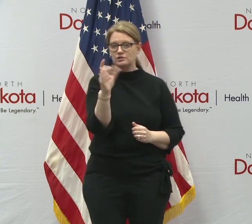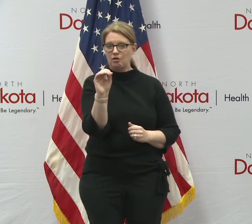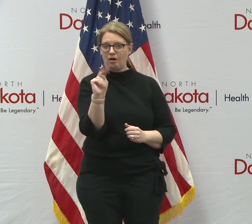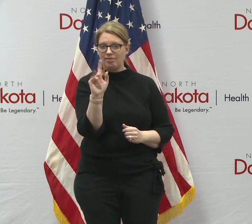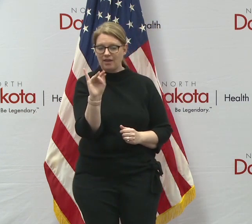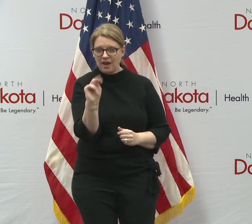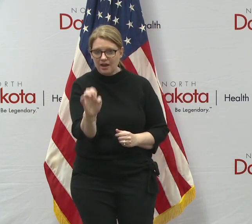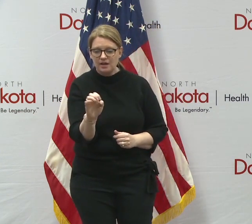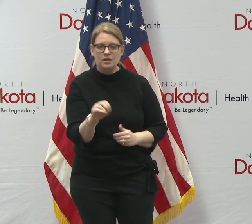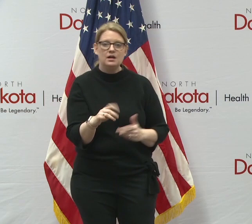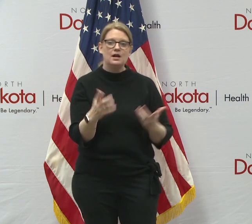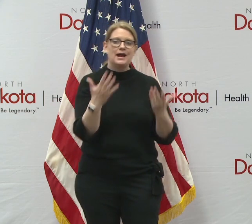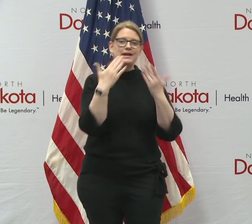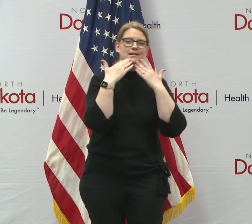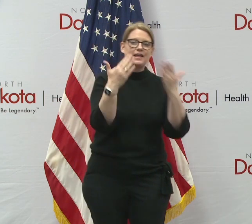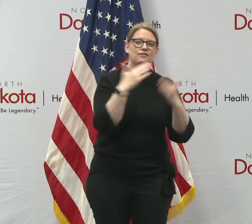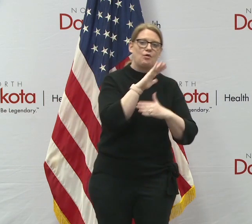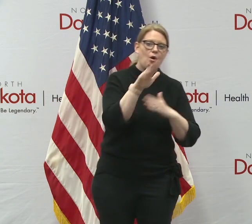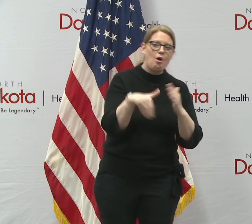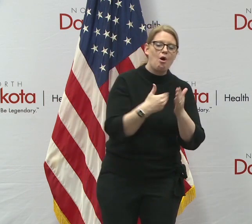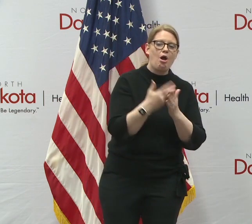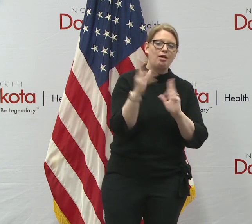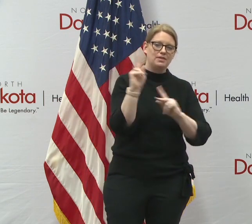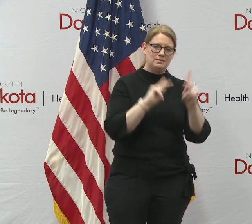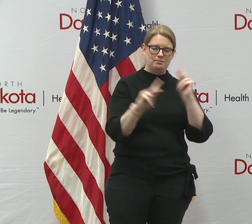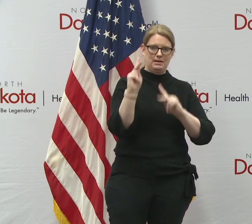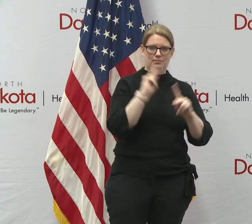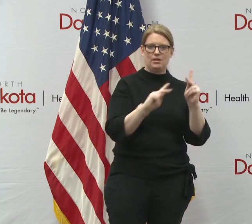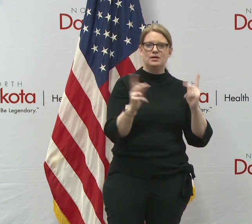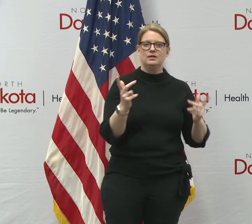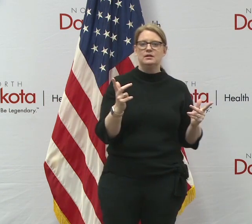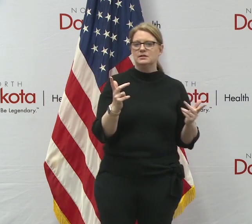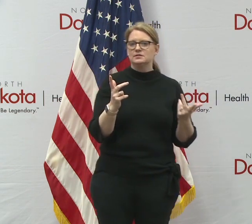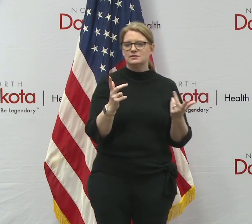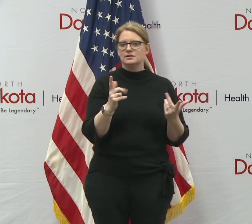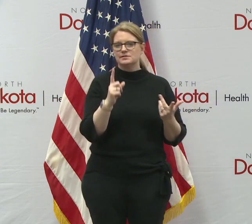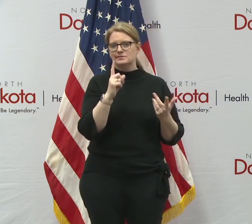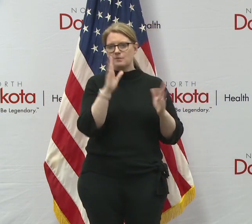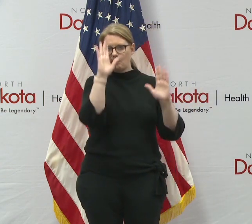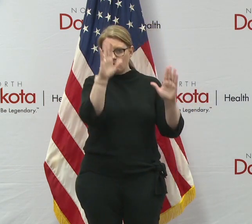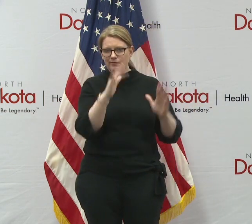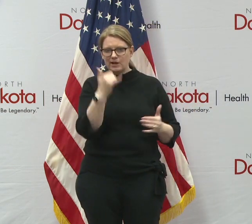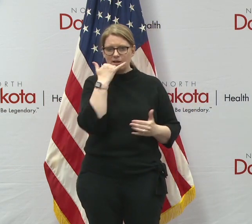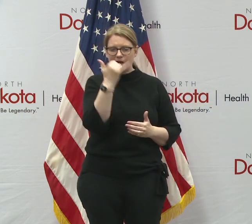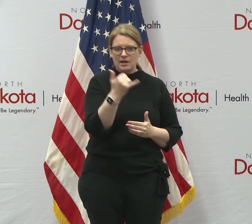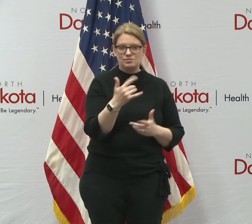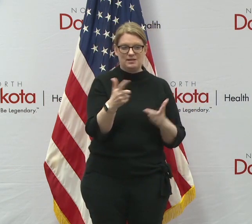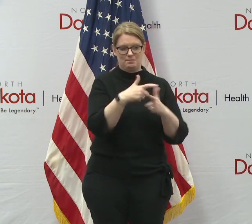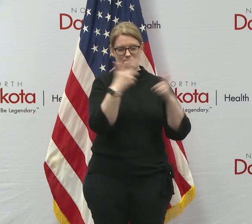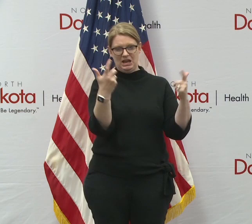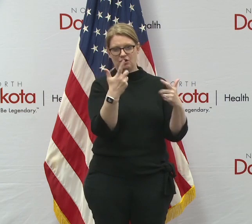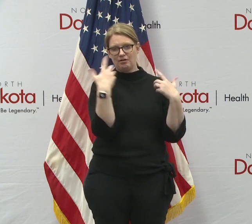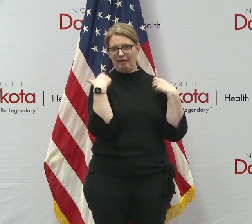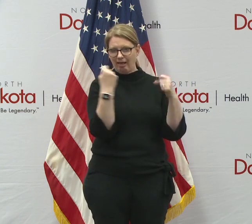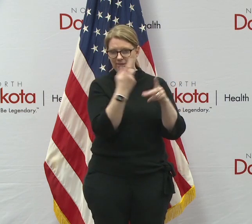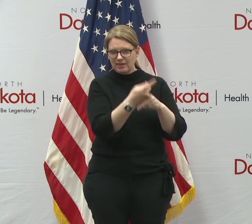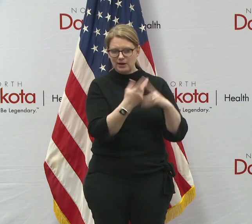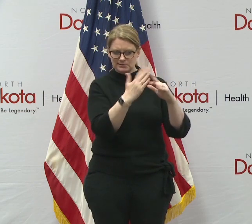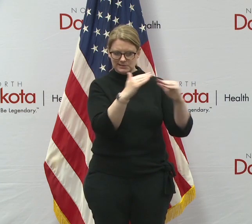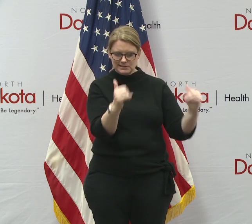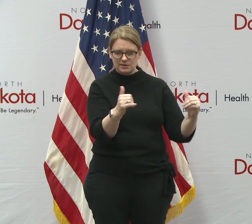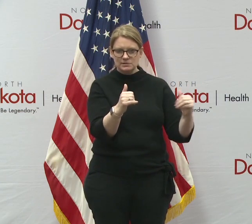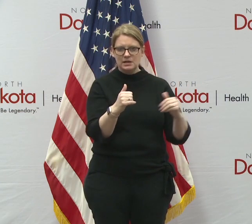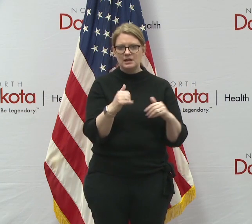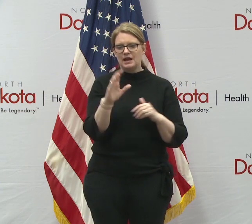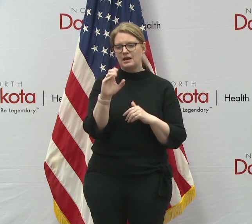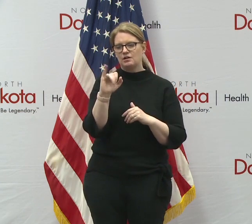and thanks to all of the folks that are working. Again, having had those calls with both the large healthcare systems and our